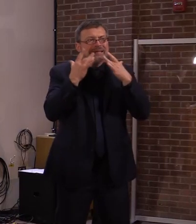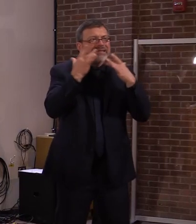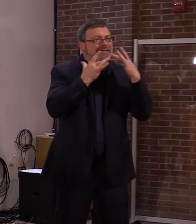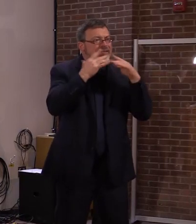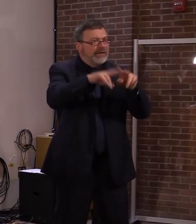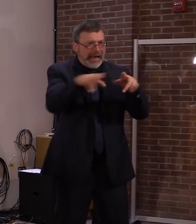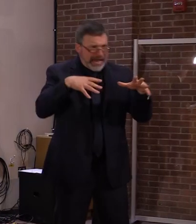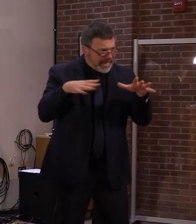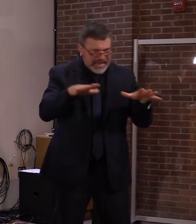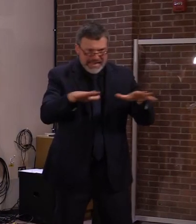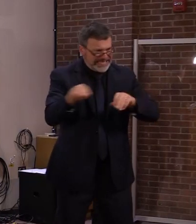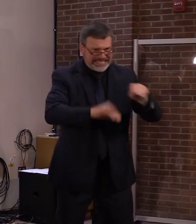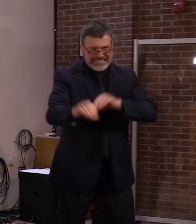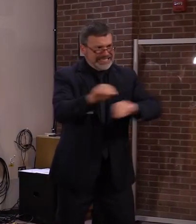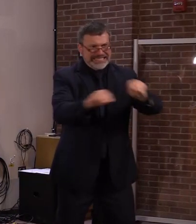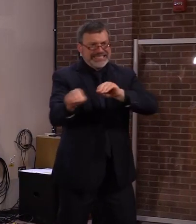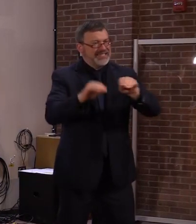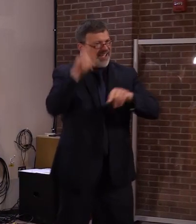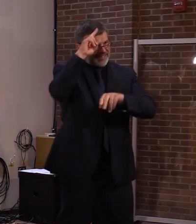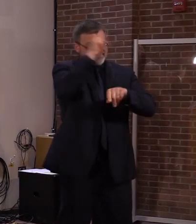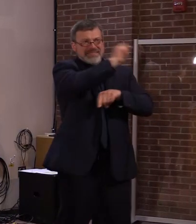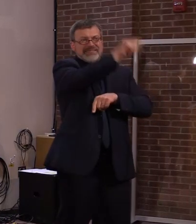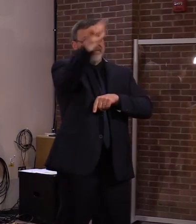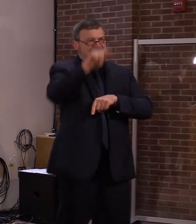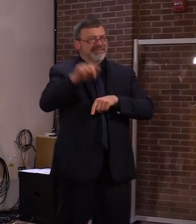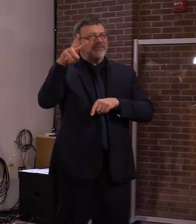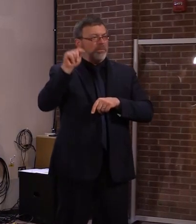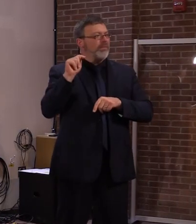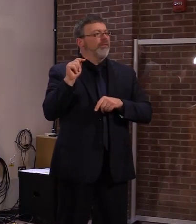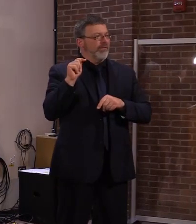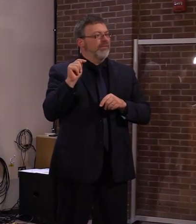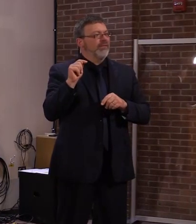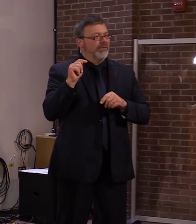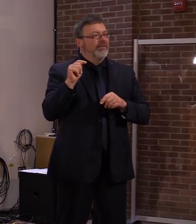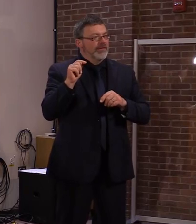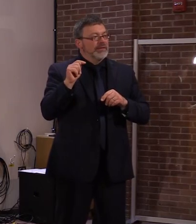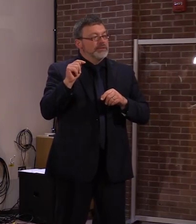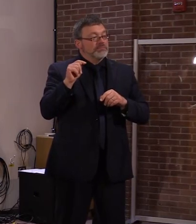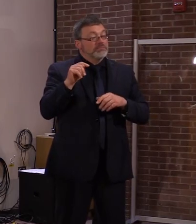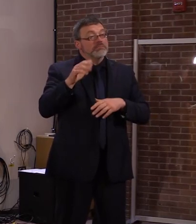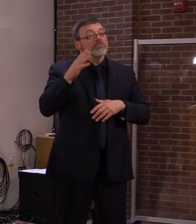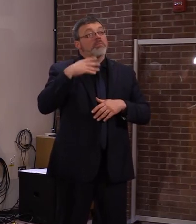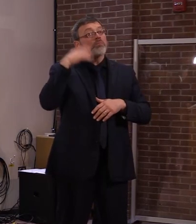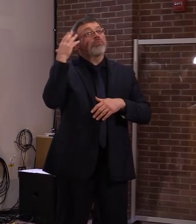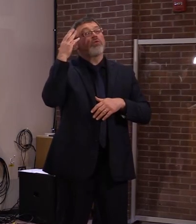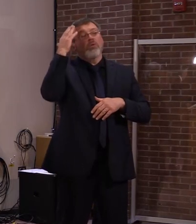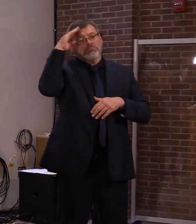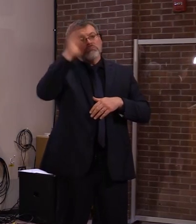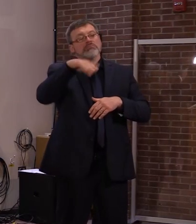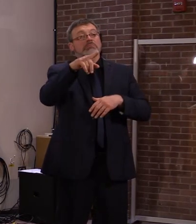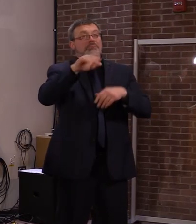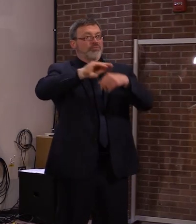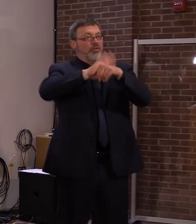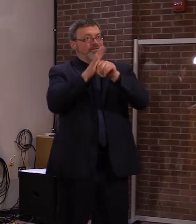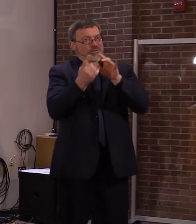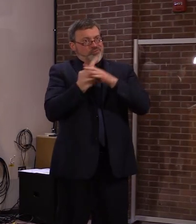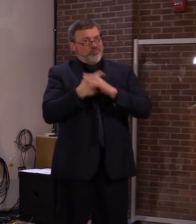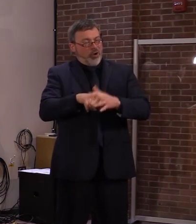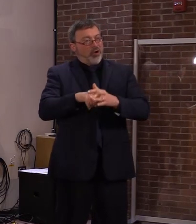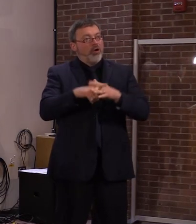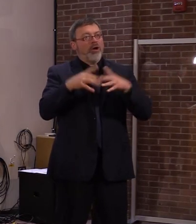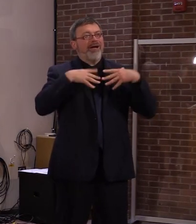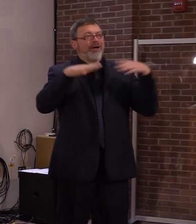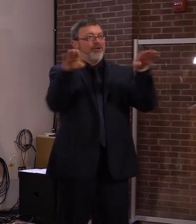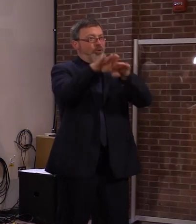delayed healthcare in the early stages of the pandemic. So if COVID patients rise to, let's